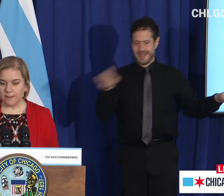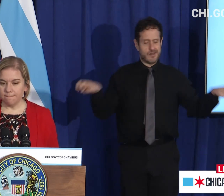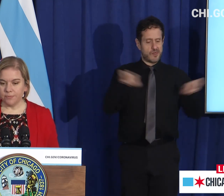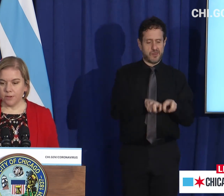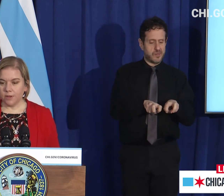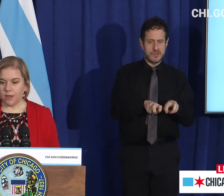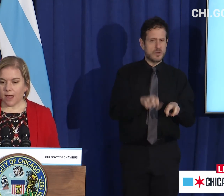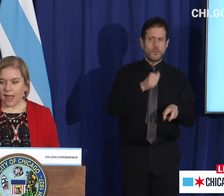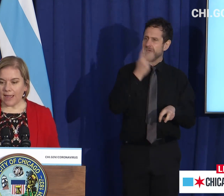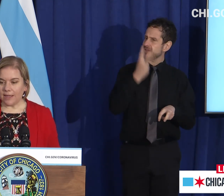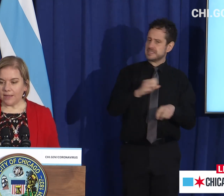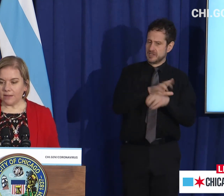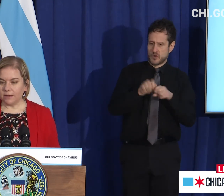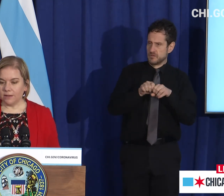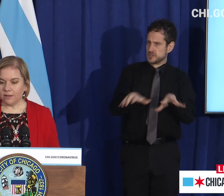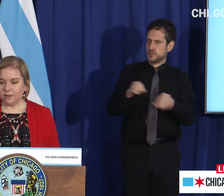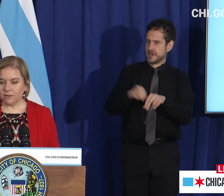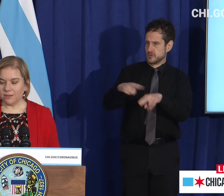of spread.